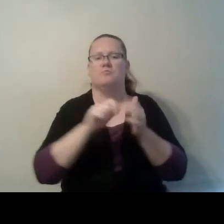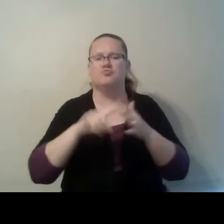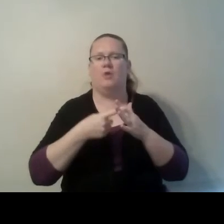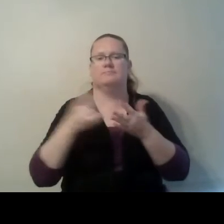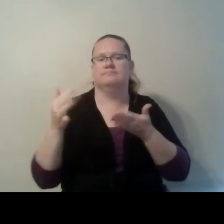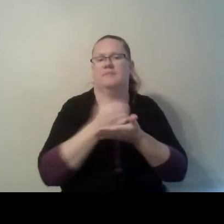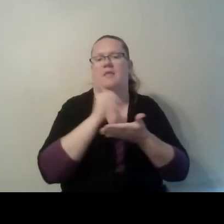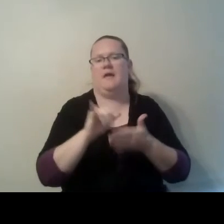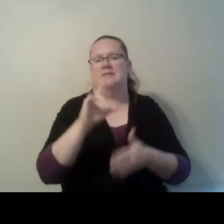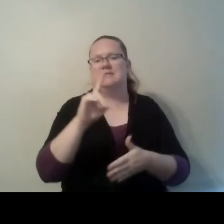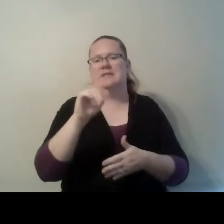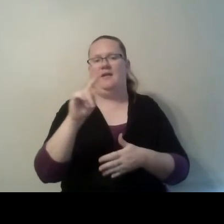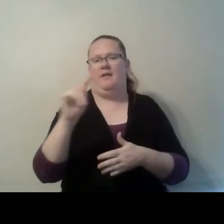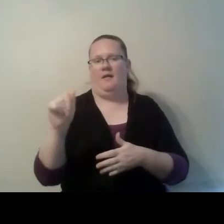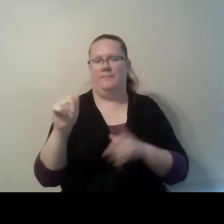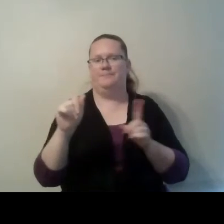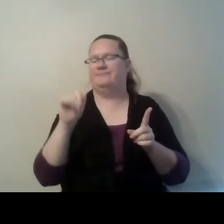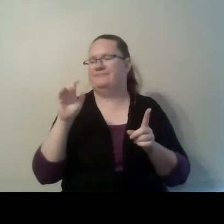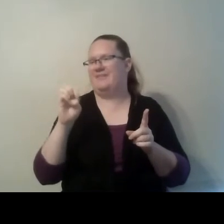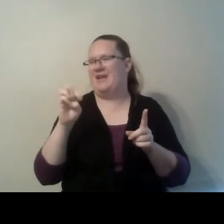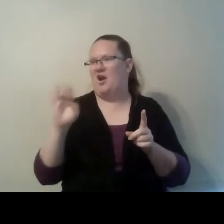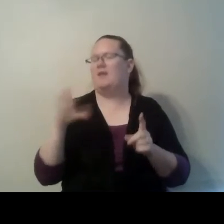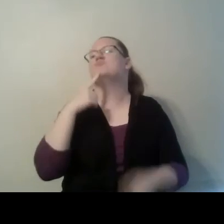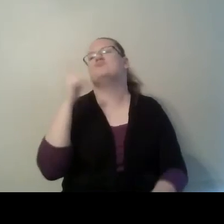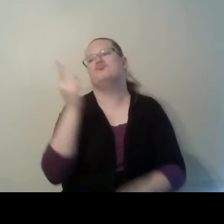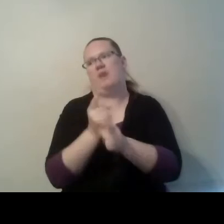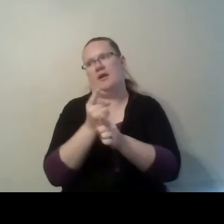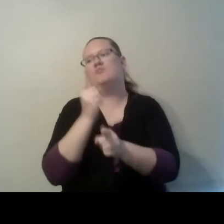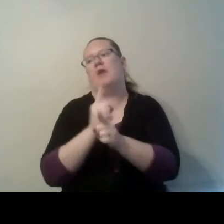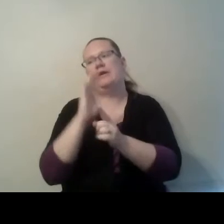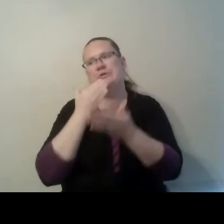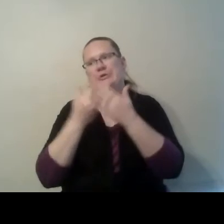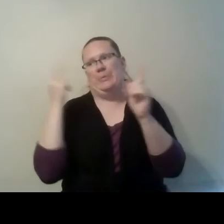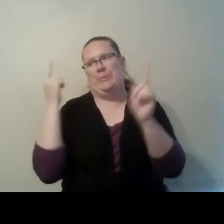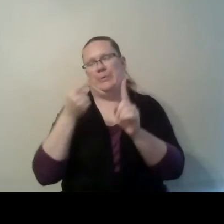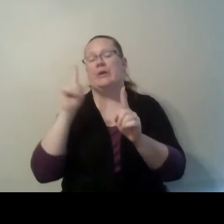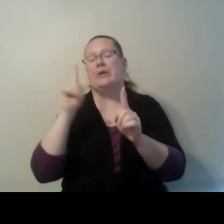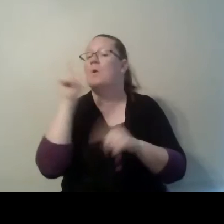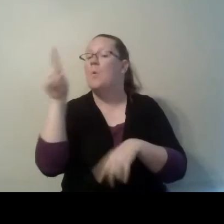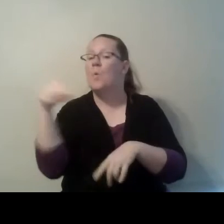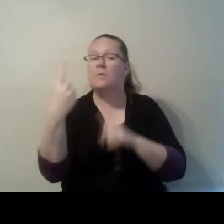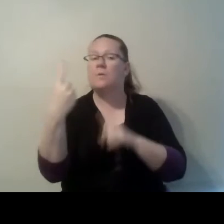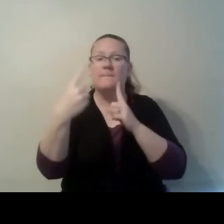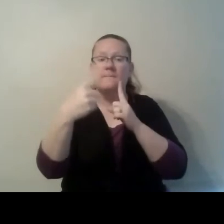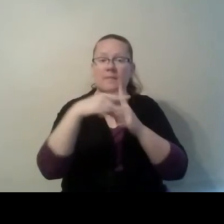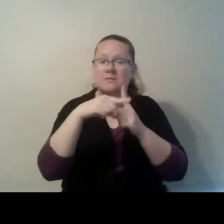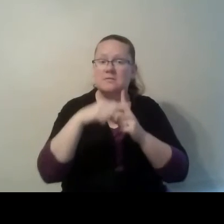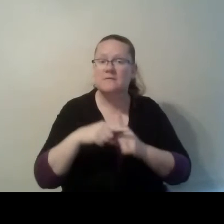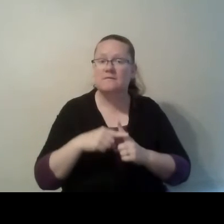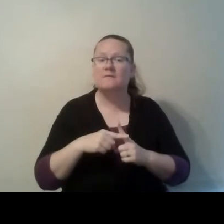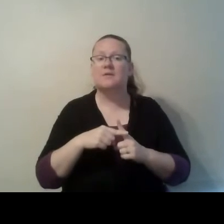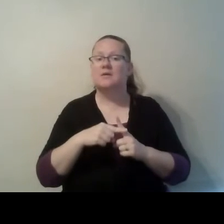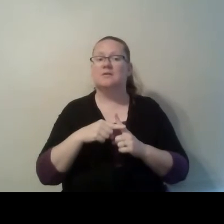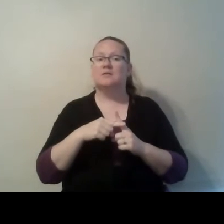well, Eric. Chris, you make a great point there. It's not just the positives that we have. It's not going to be